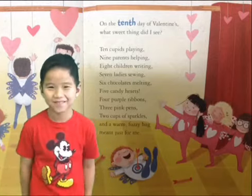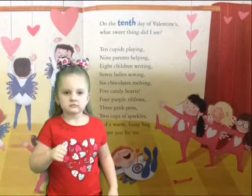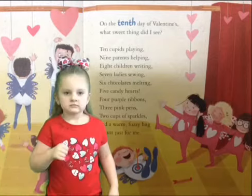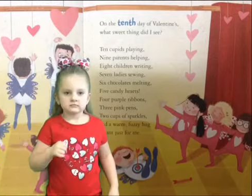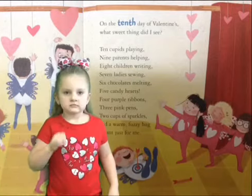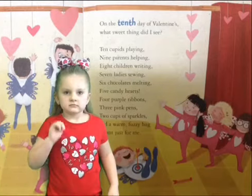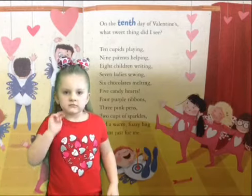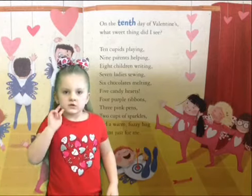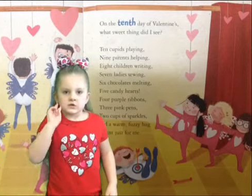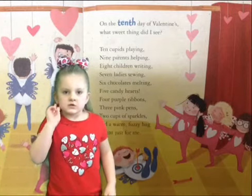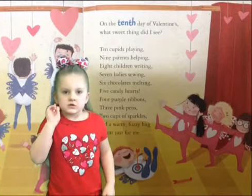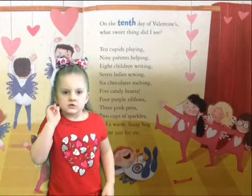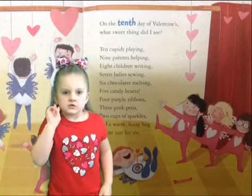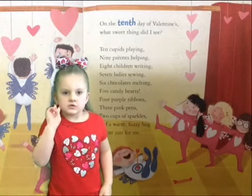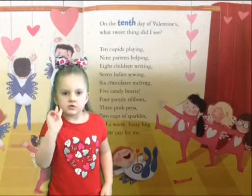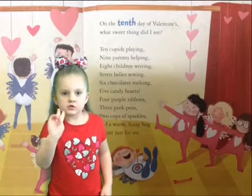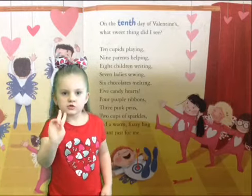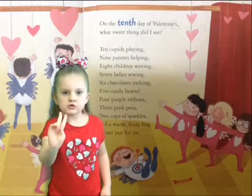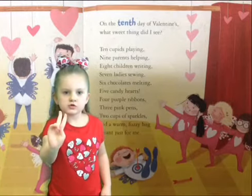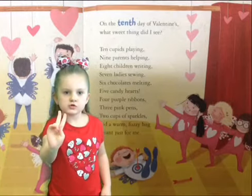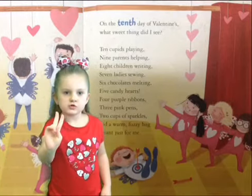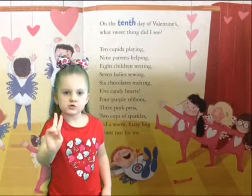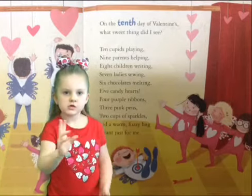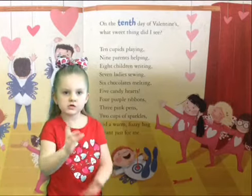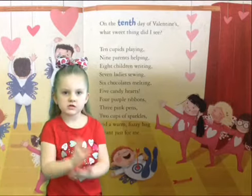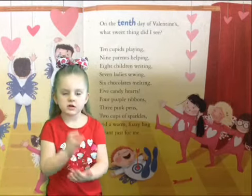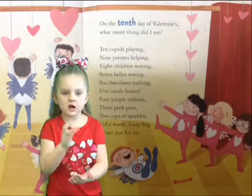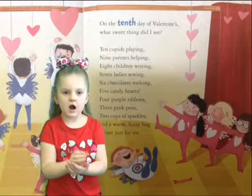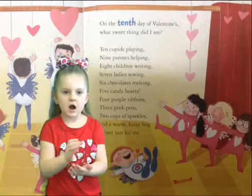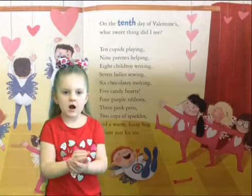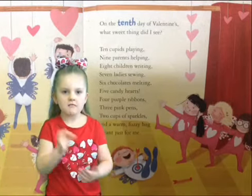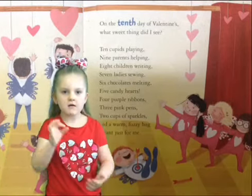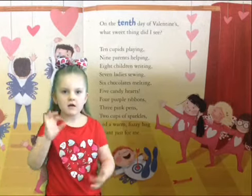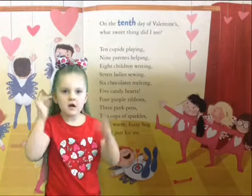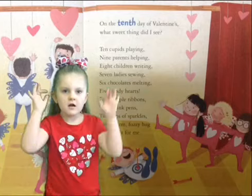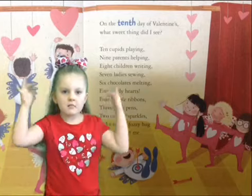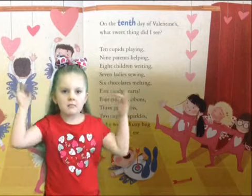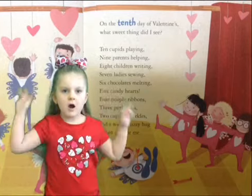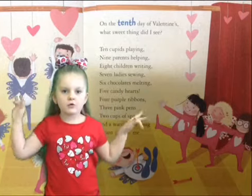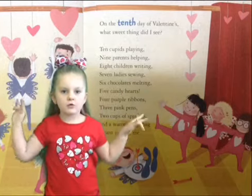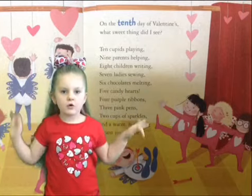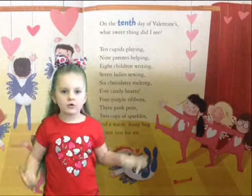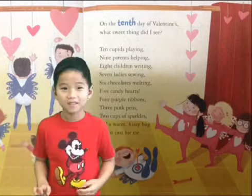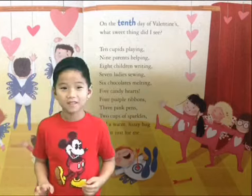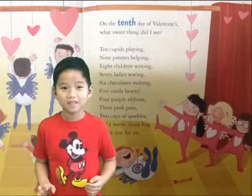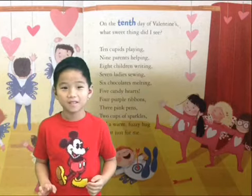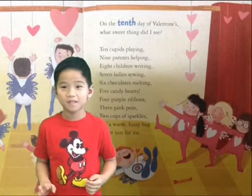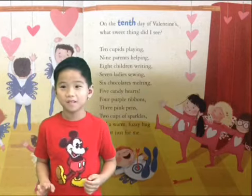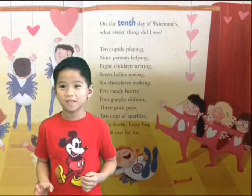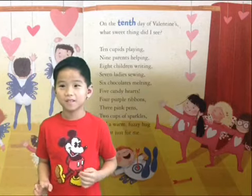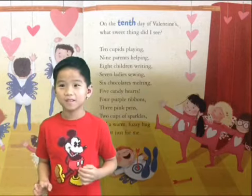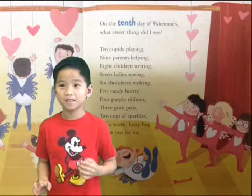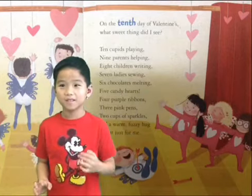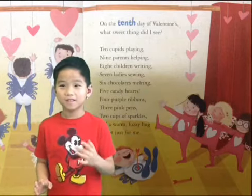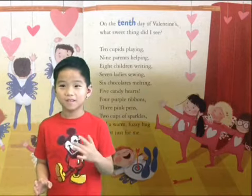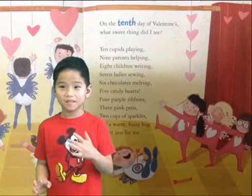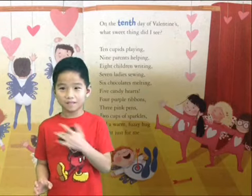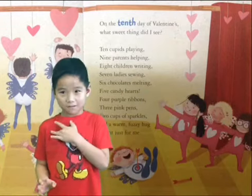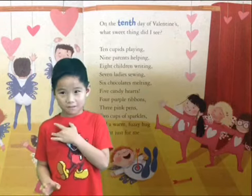two cups of sparkles, and